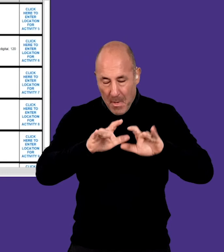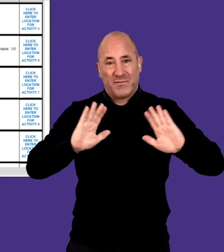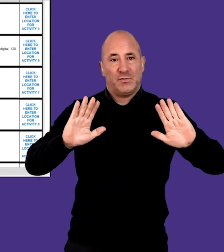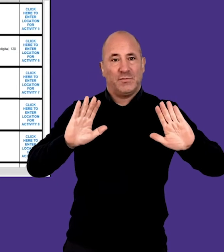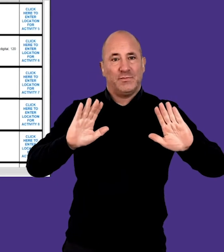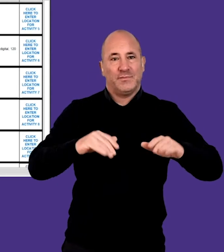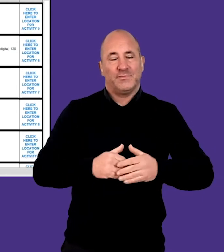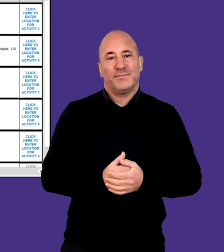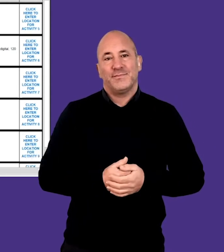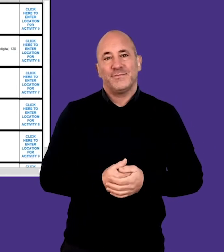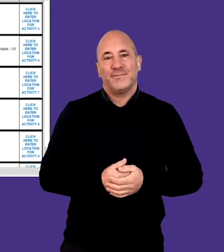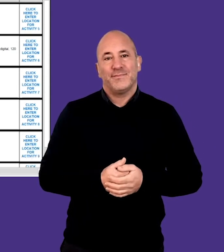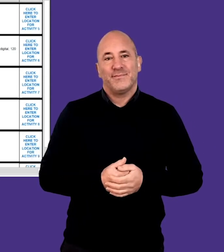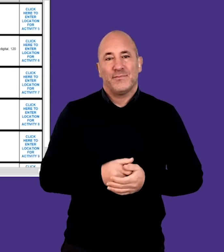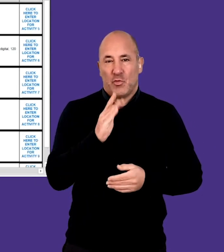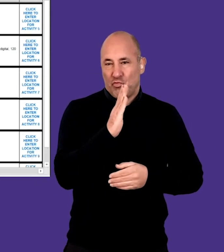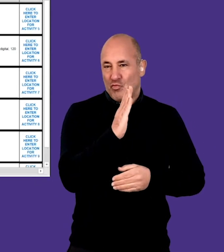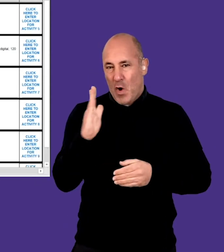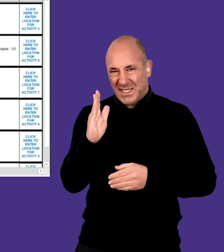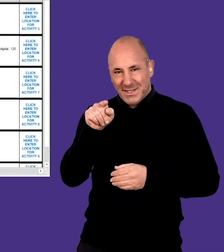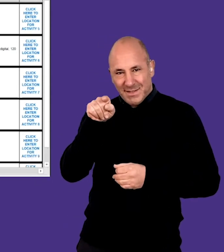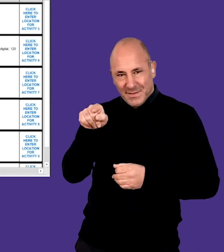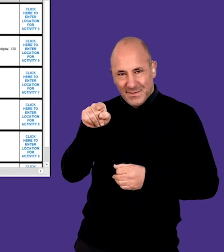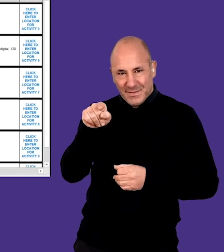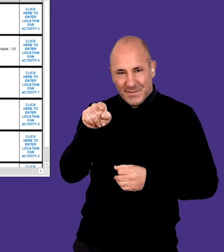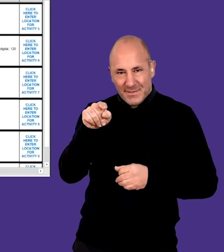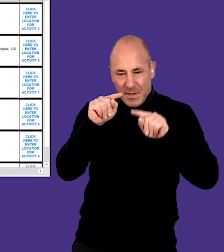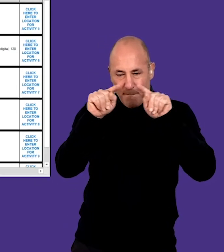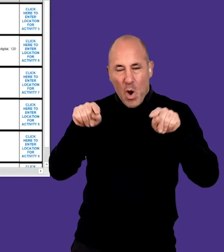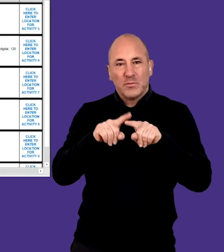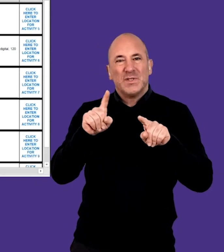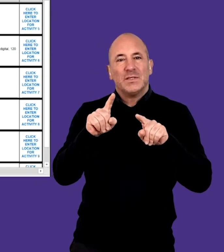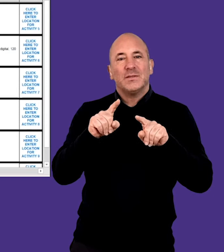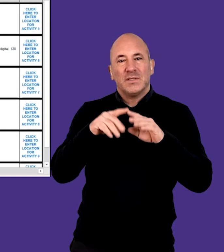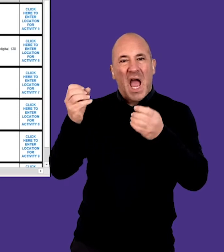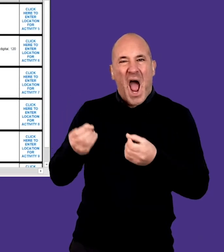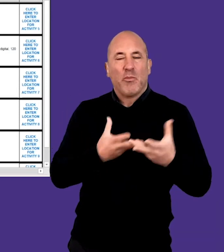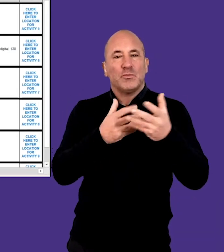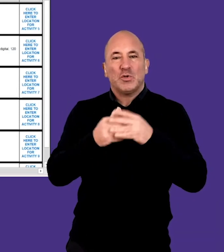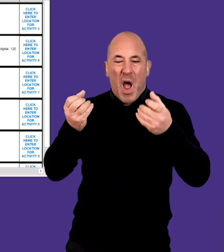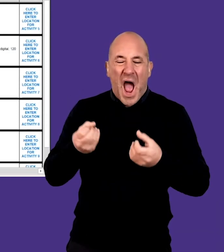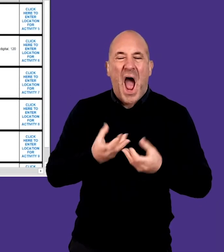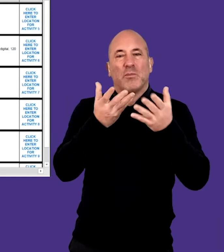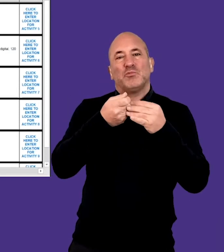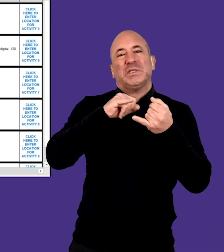as possible. To the right here is a box for your output or